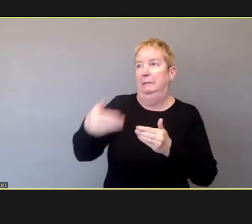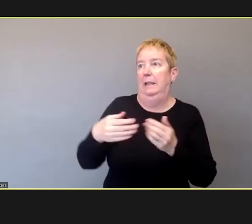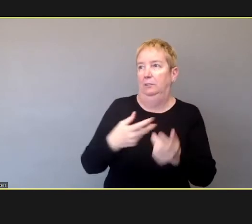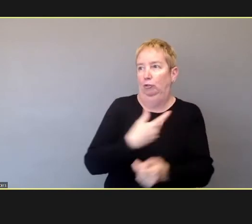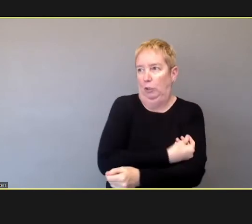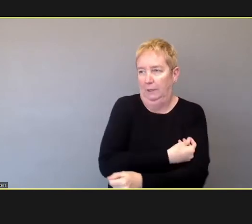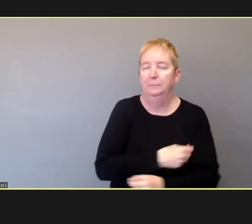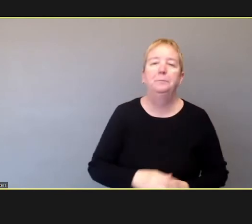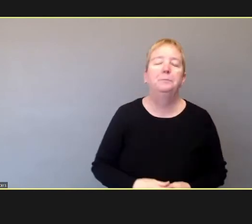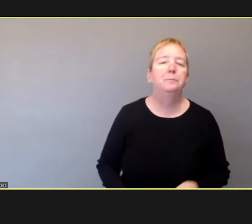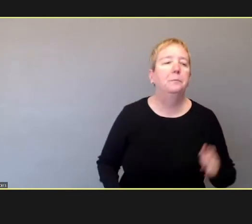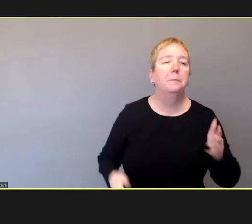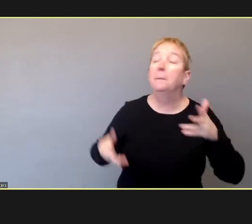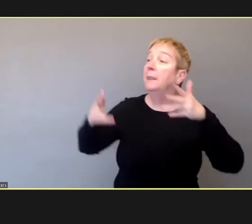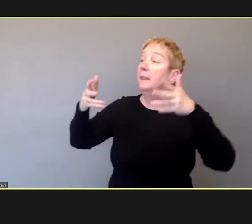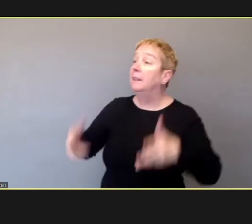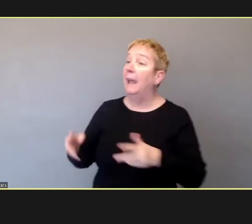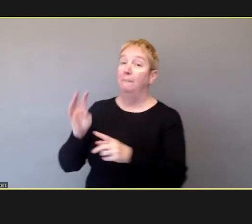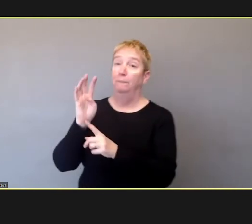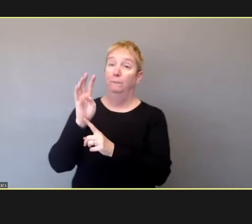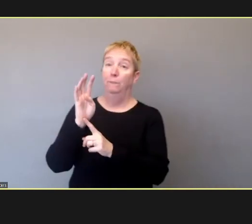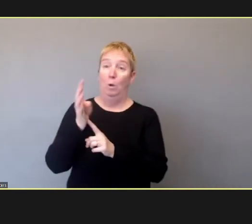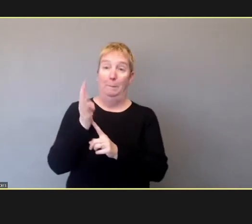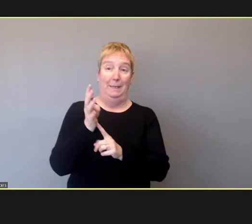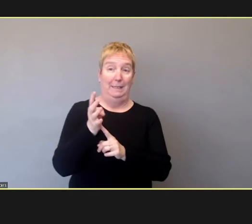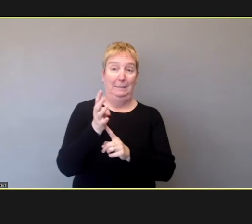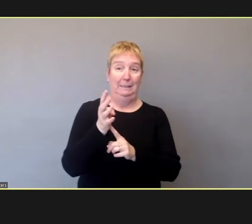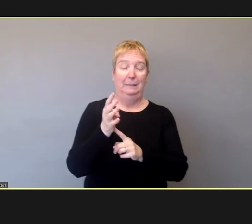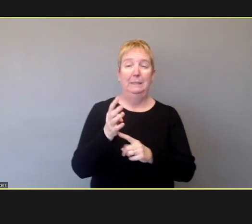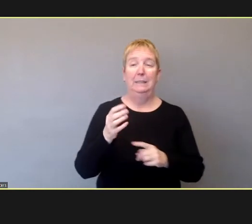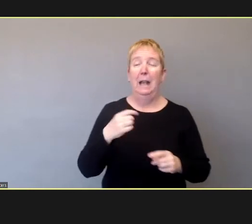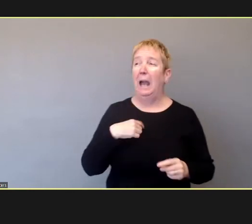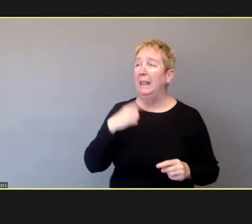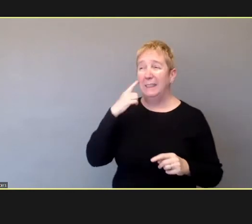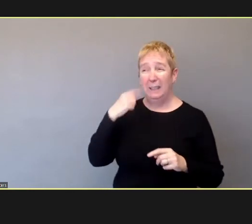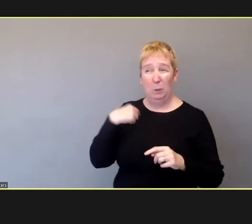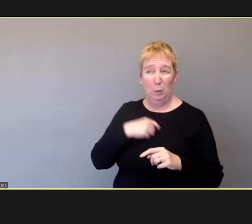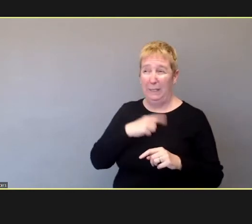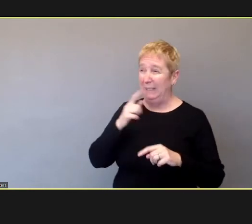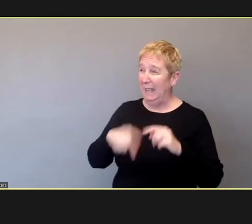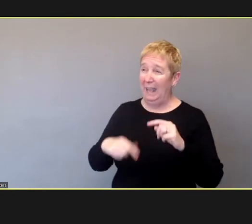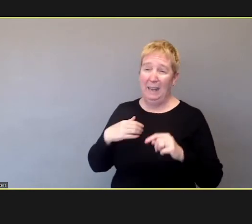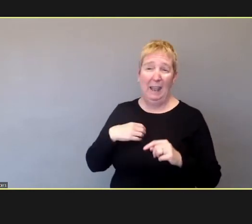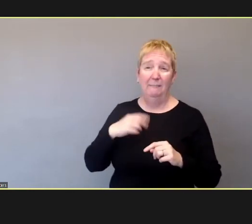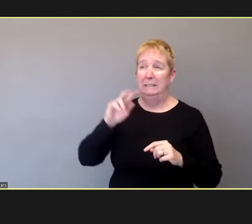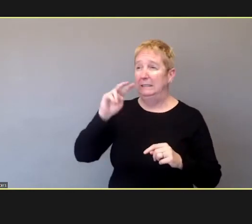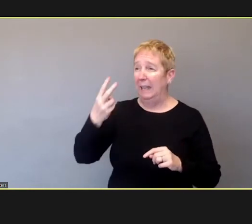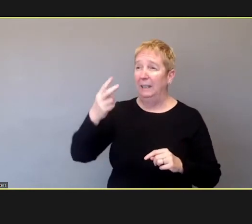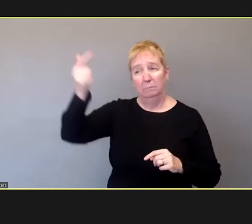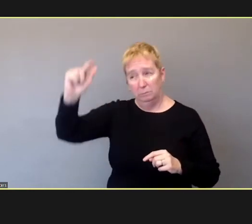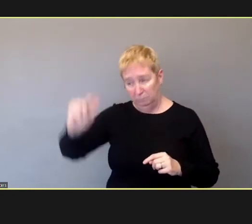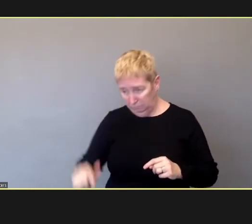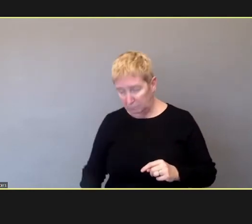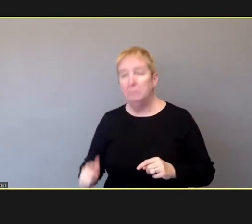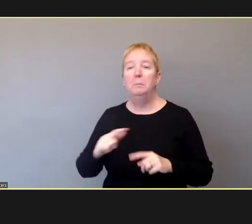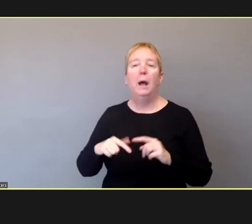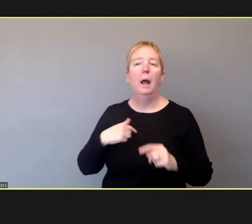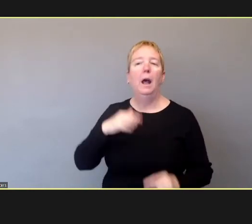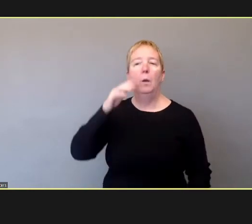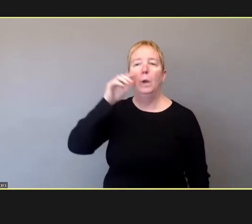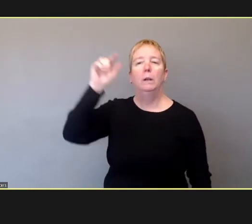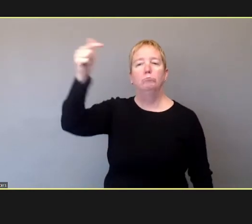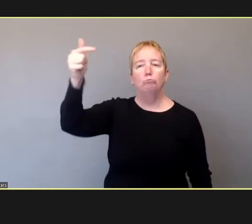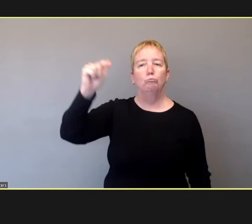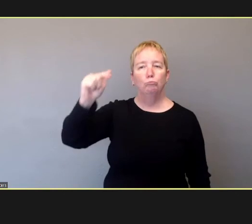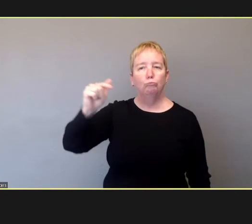Okay, we have about 4 minutes left. I don't think we can get to all the second questions, but I'll take them in order. First,